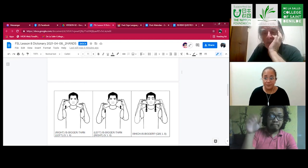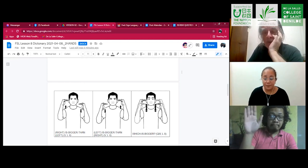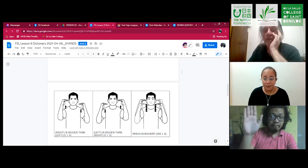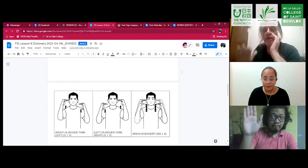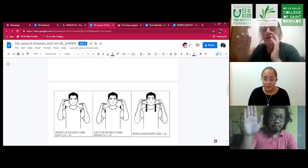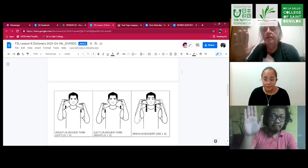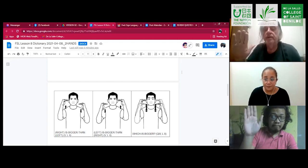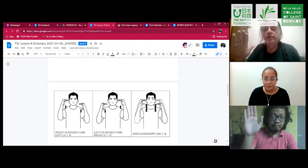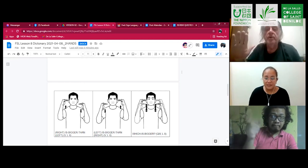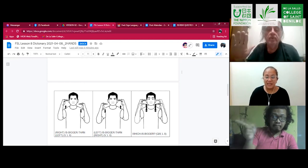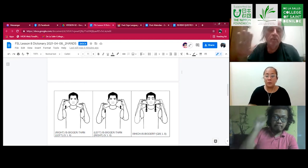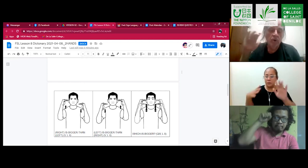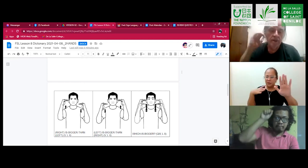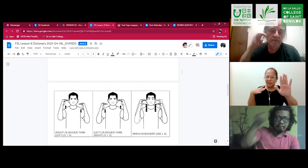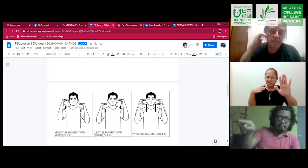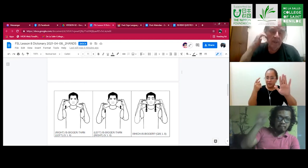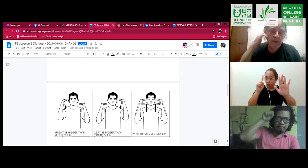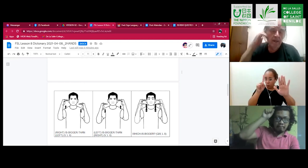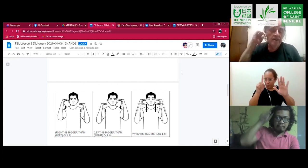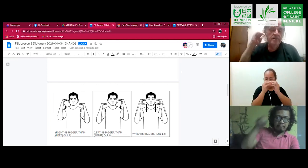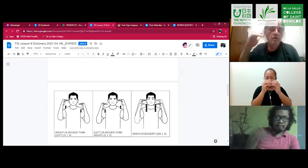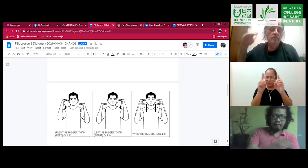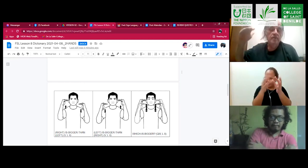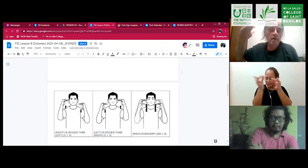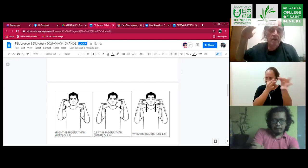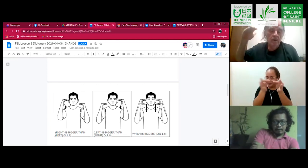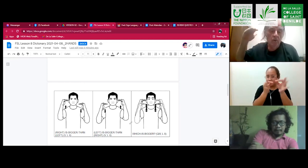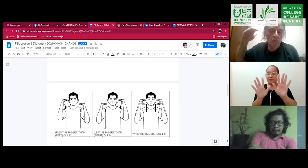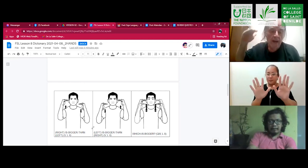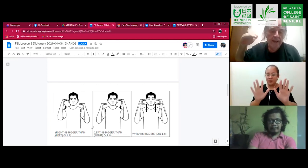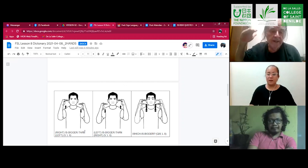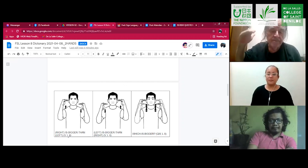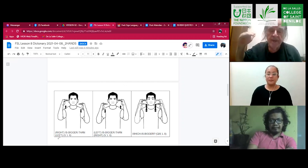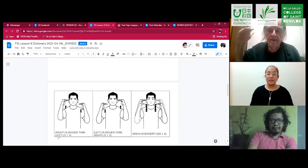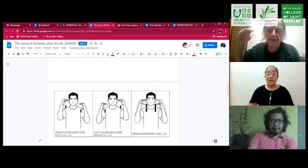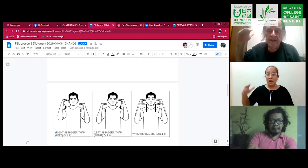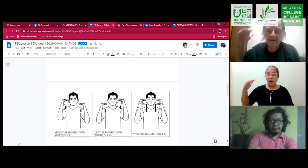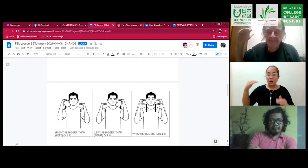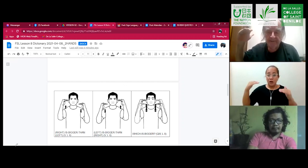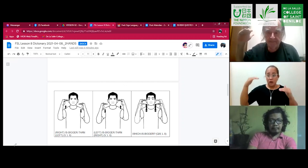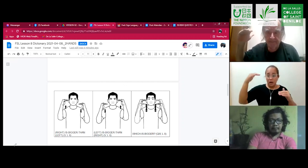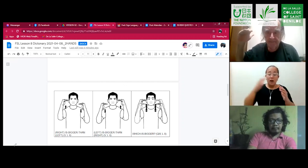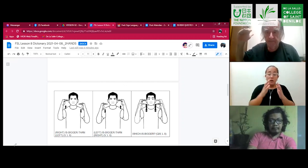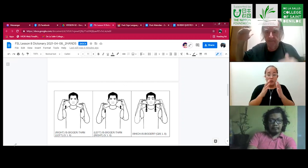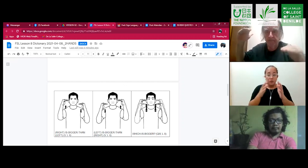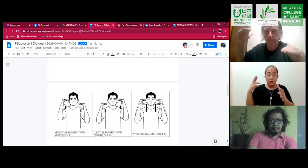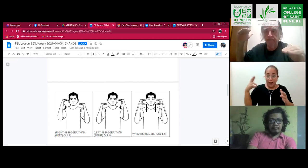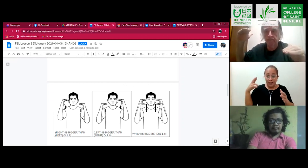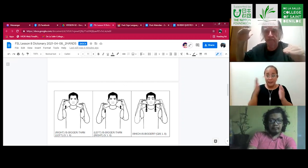So let me try one more time. So right is bigger than left.